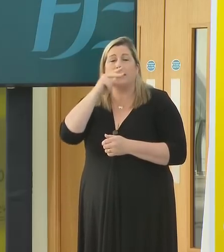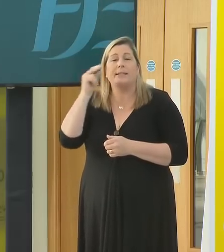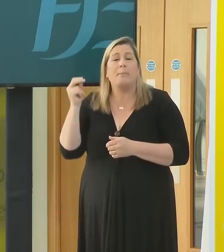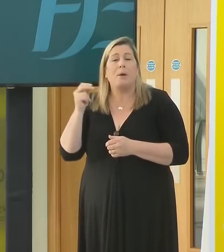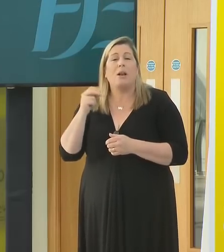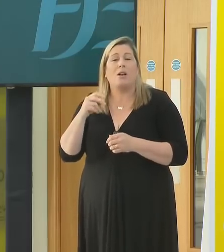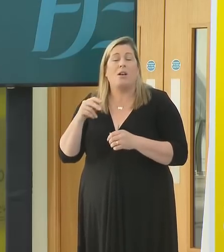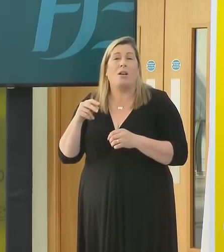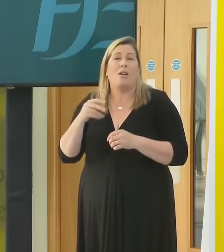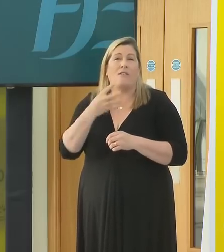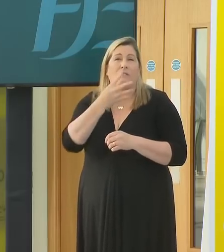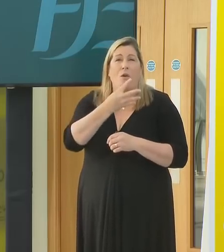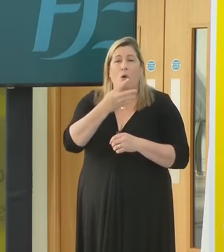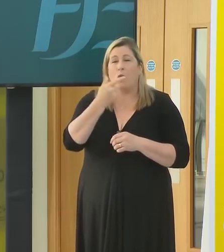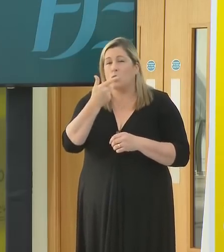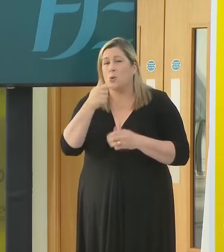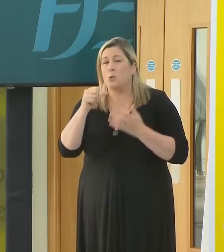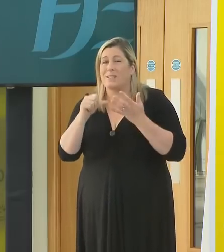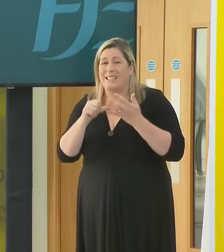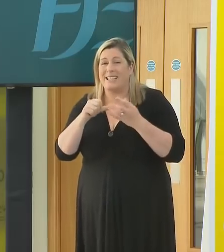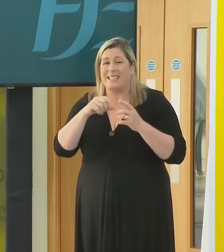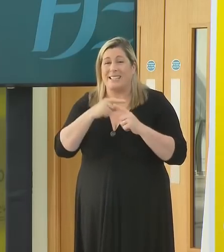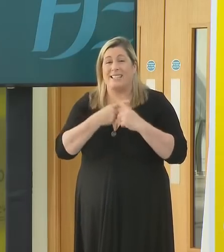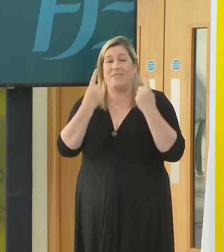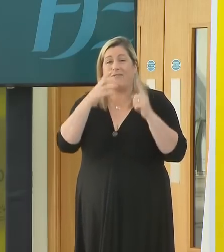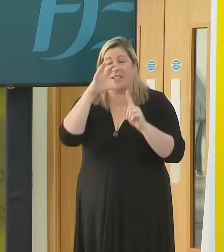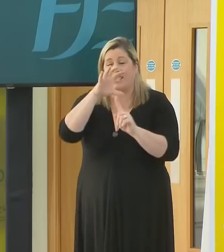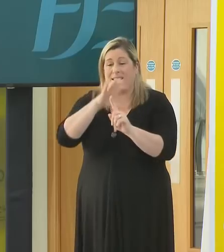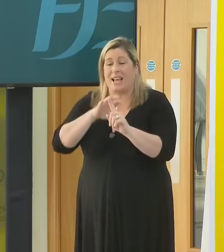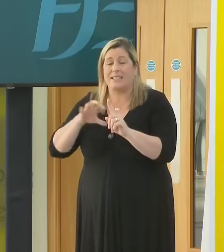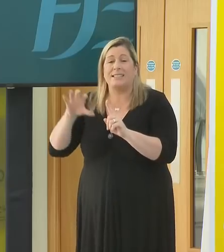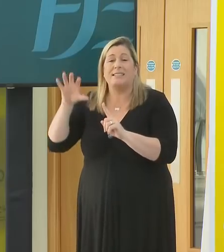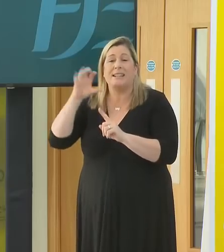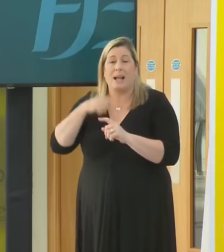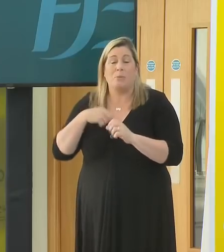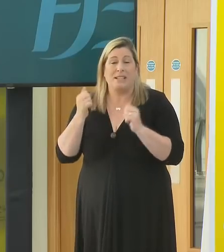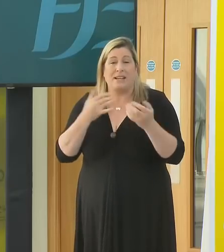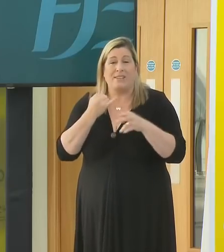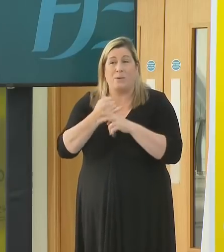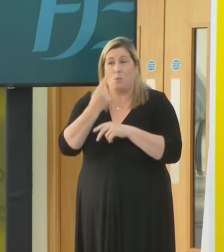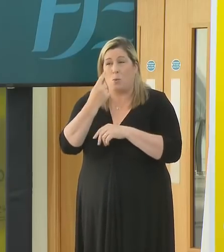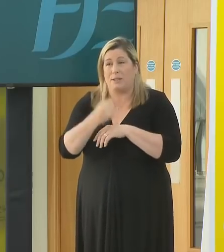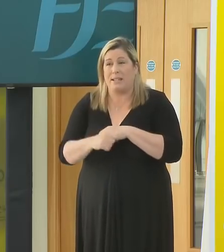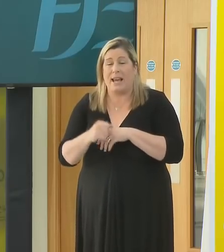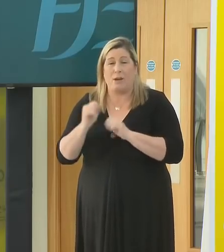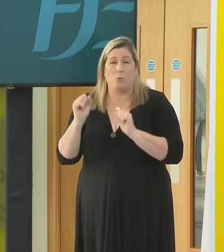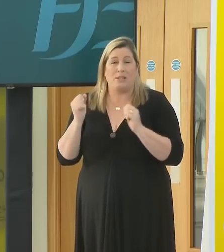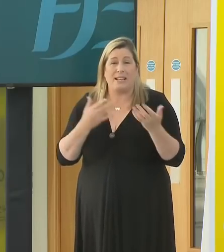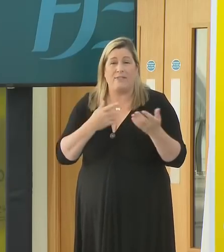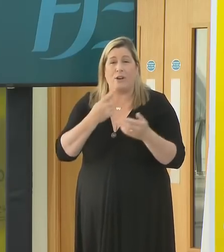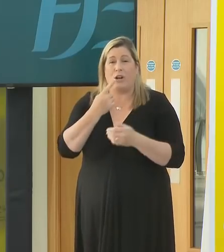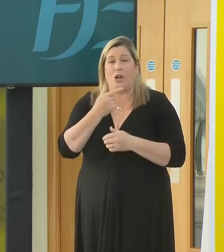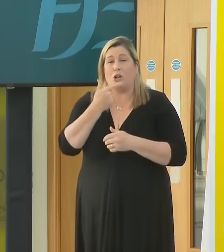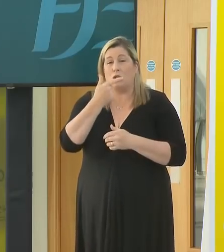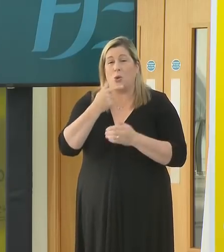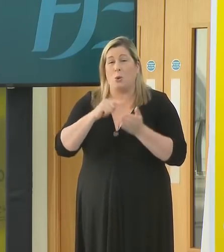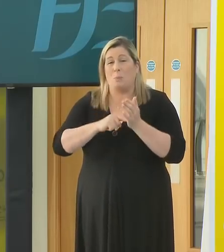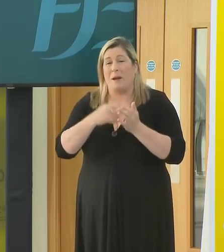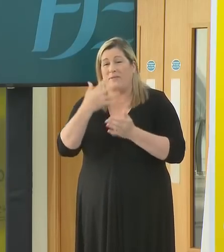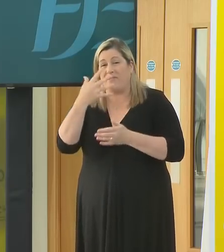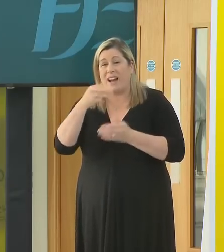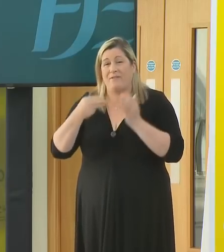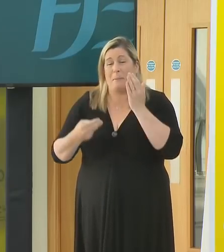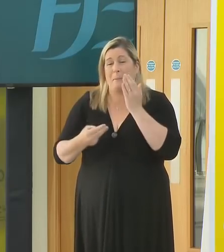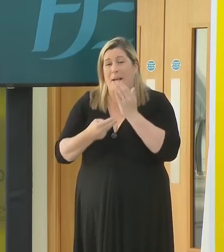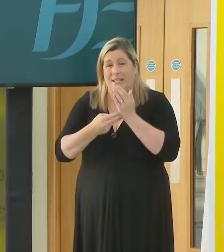across 426 sites, and we will be delivering in a day about 2.5 million items of PPE. So it is still a